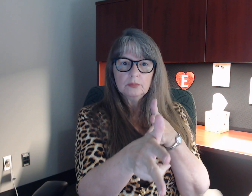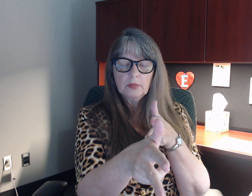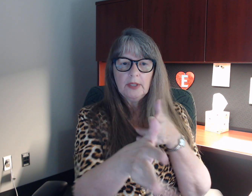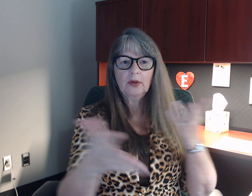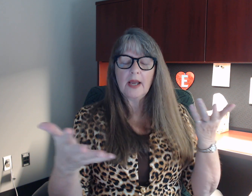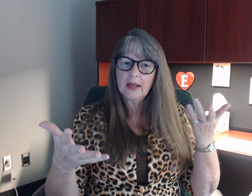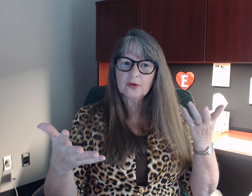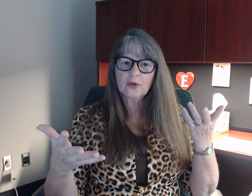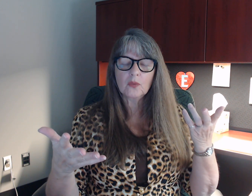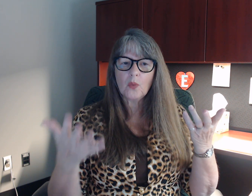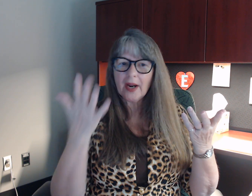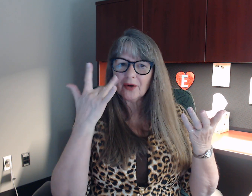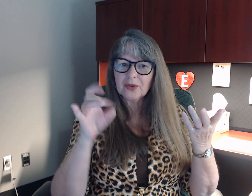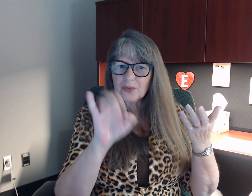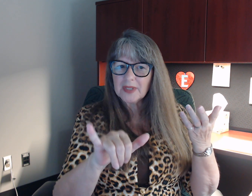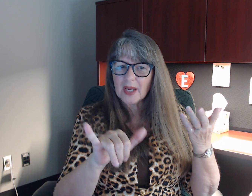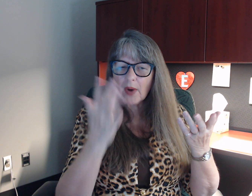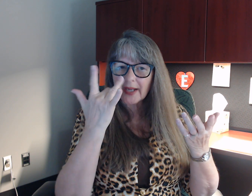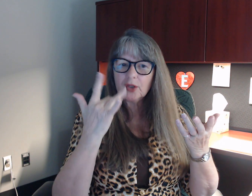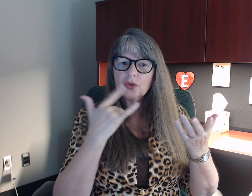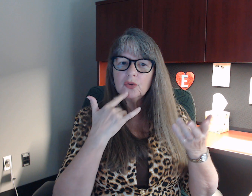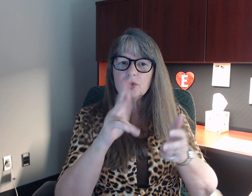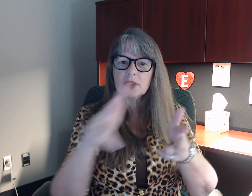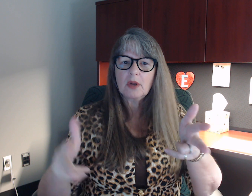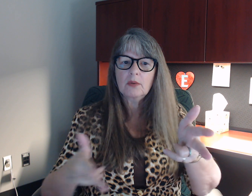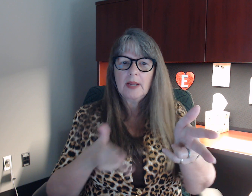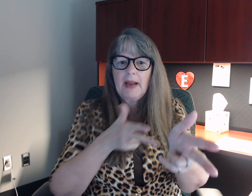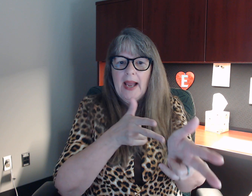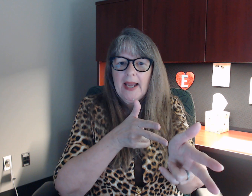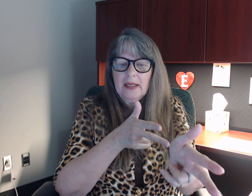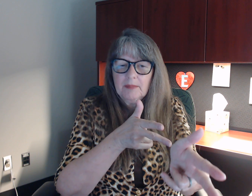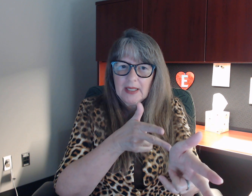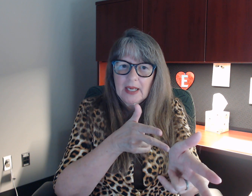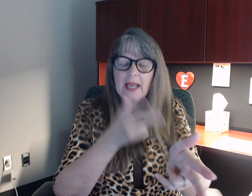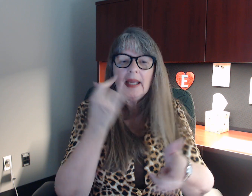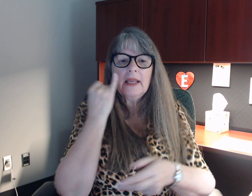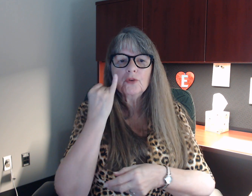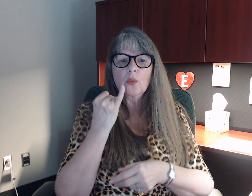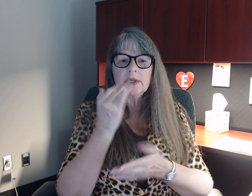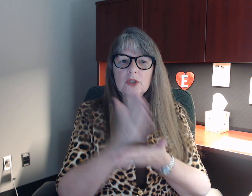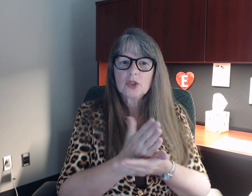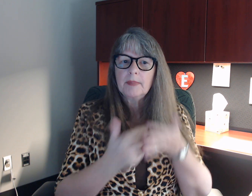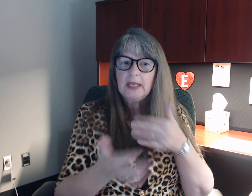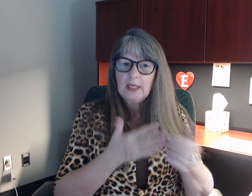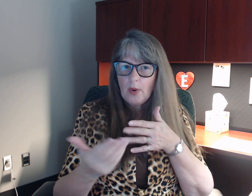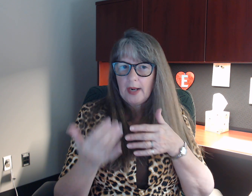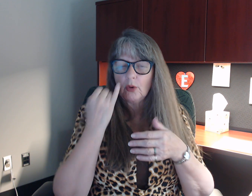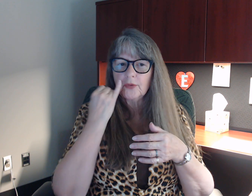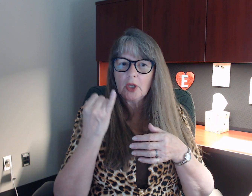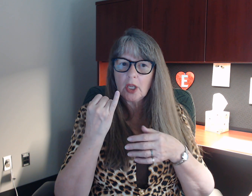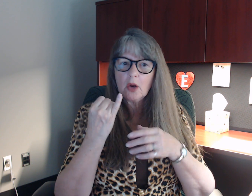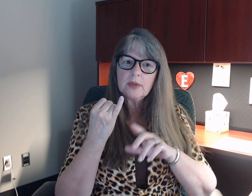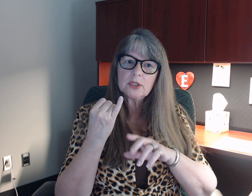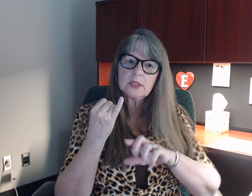and you're going, why are you doing that? Why couldn't you just go behind me if you're going to stop anyway? Or if you're going to go into the